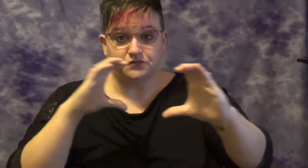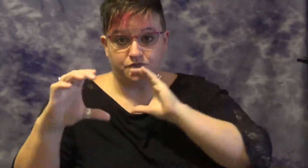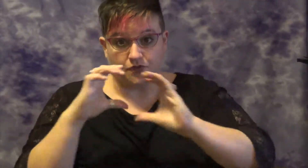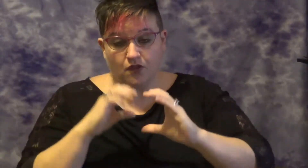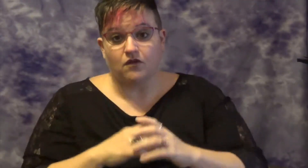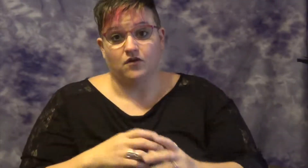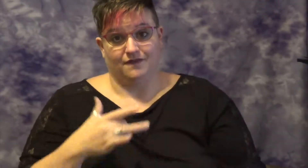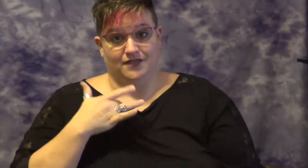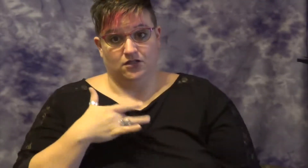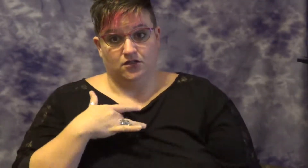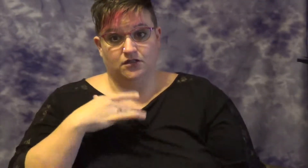Next, we're going to talk about